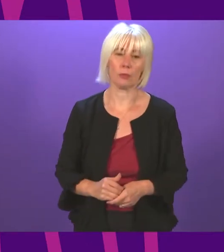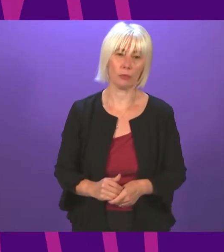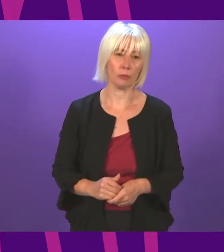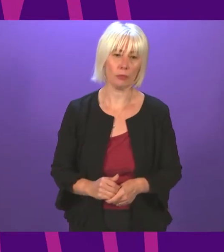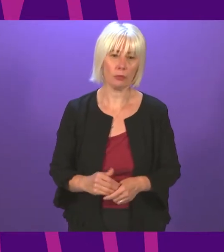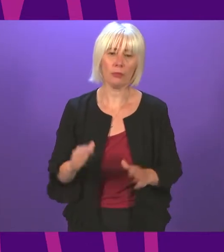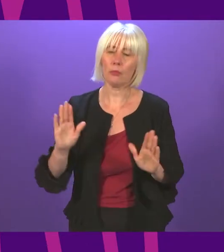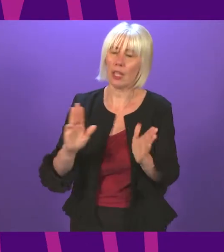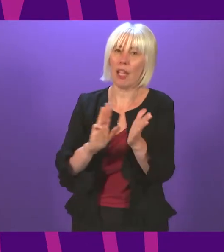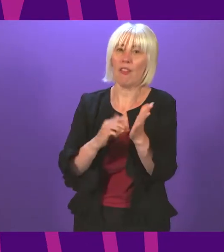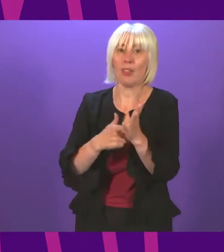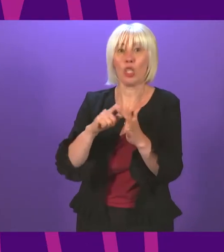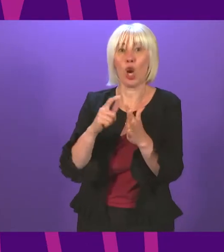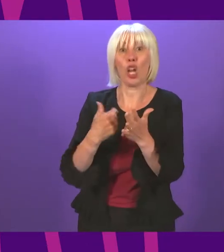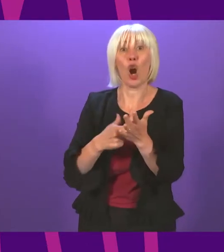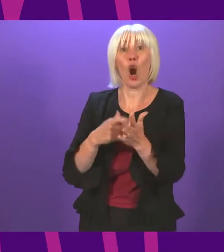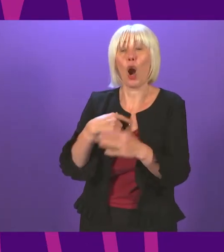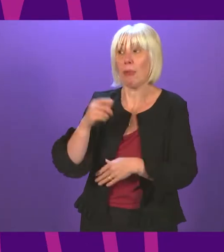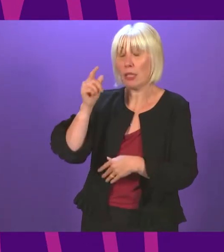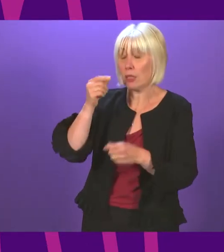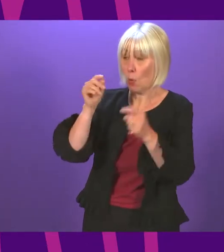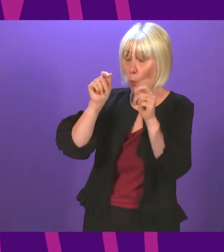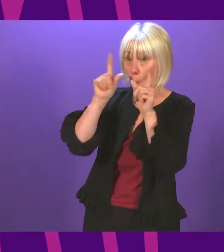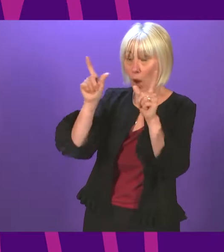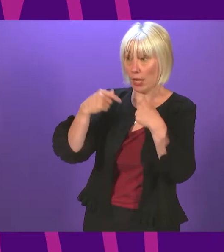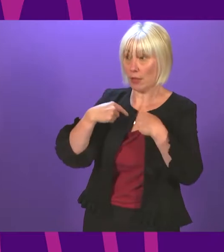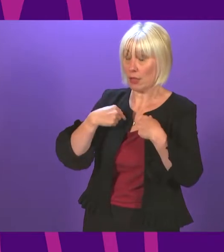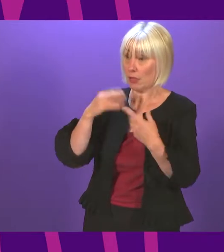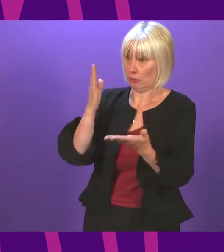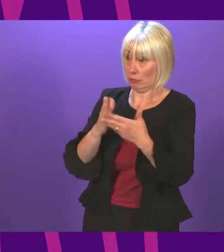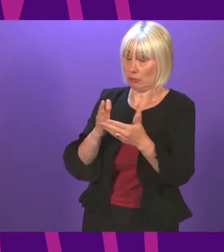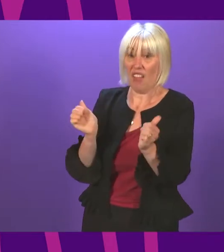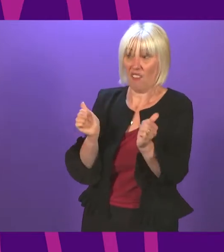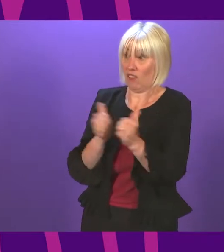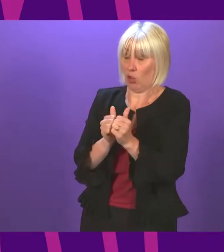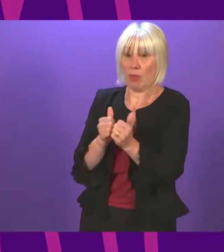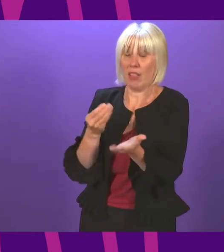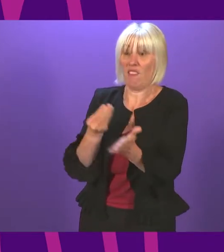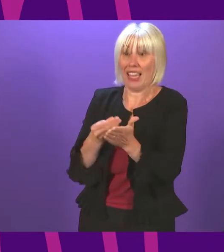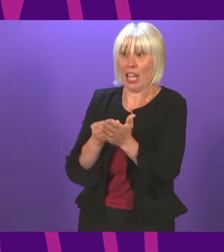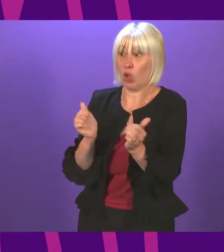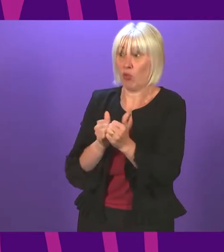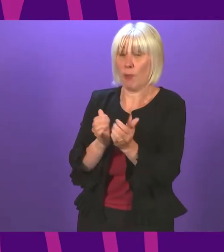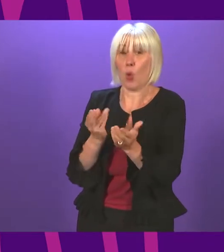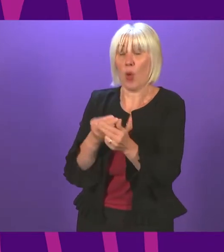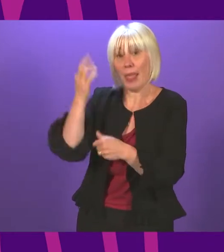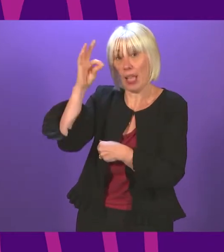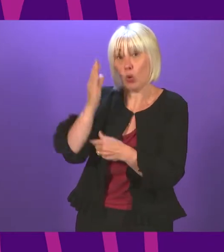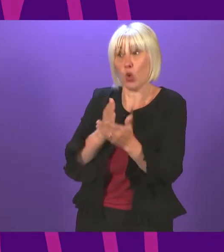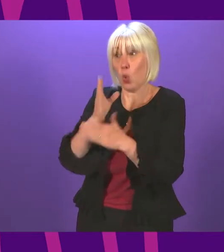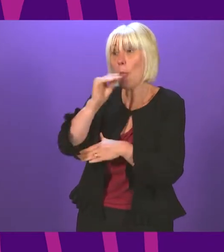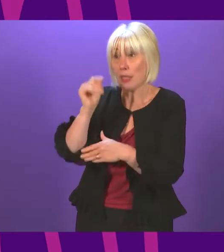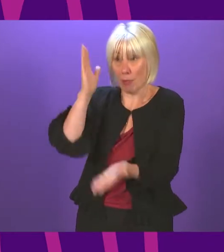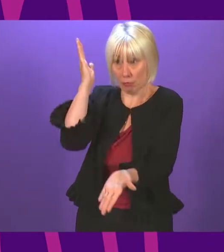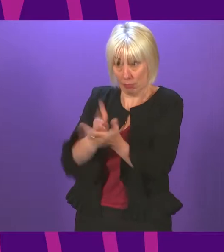Mr Kerr had been paying attention he would find that we had reached a financial agreement with local authorities over the summer to do exactly